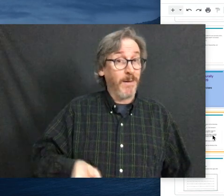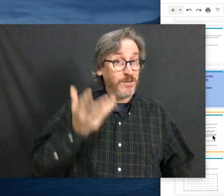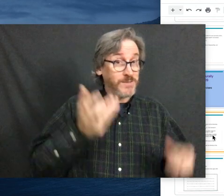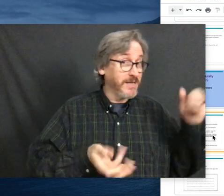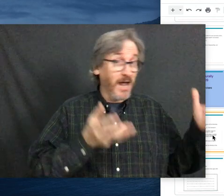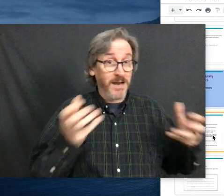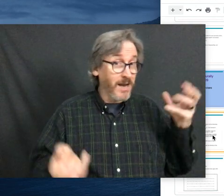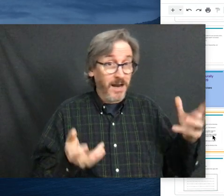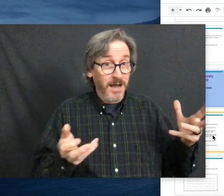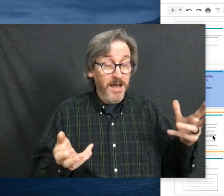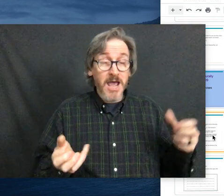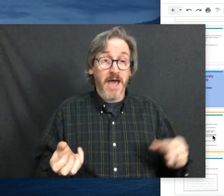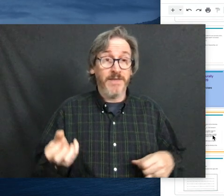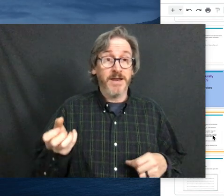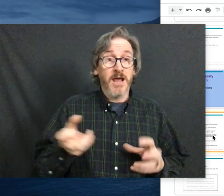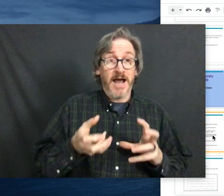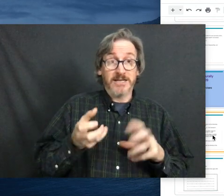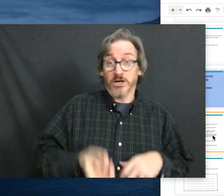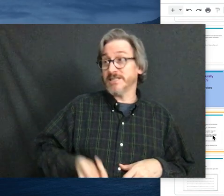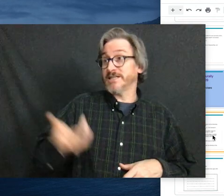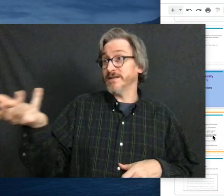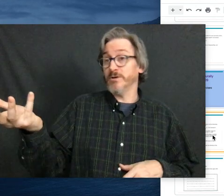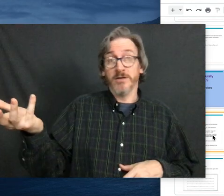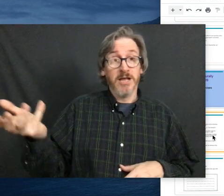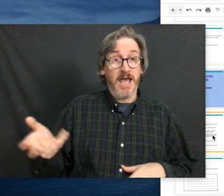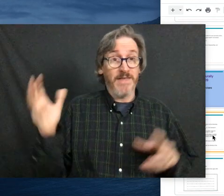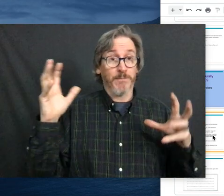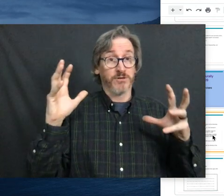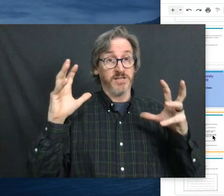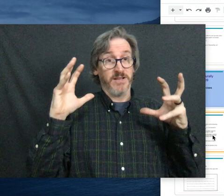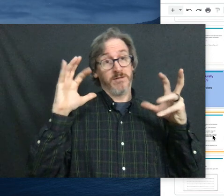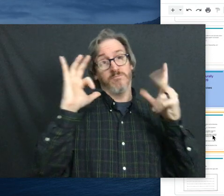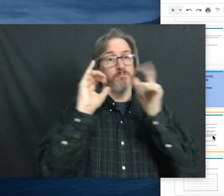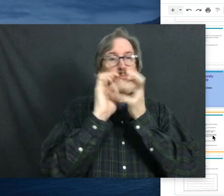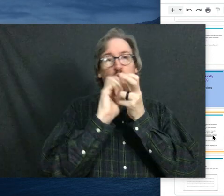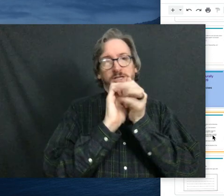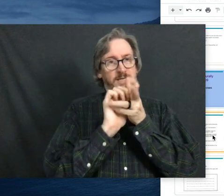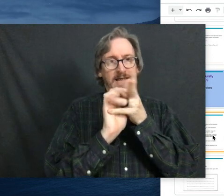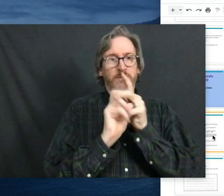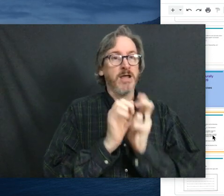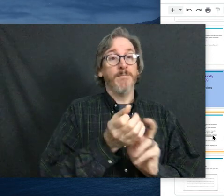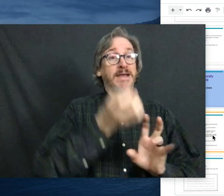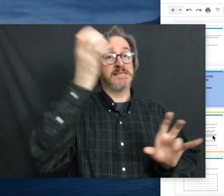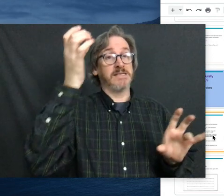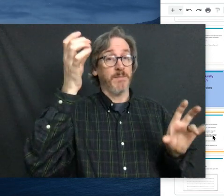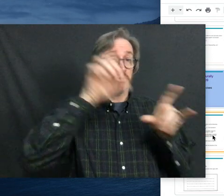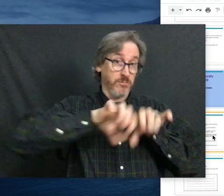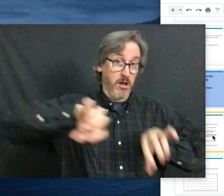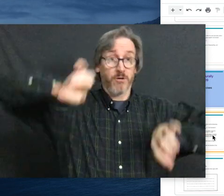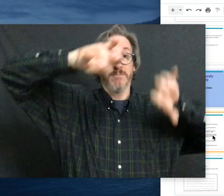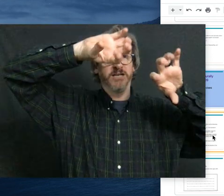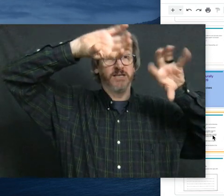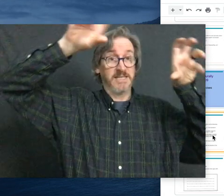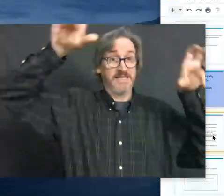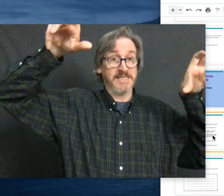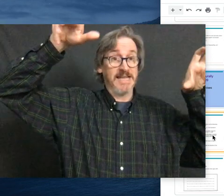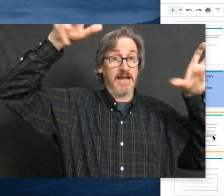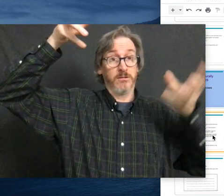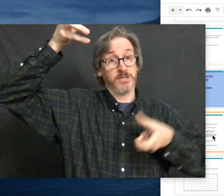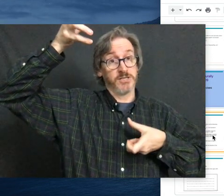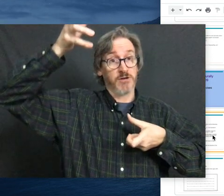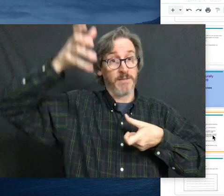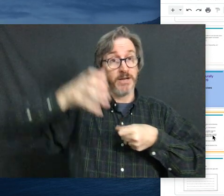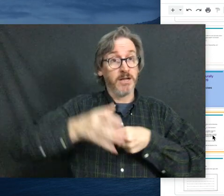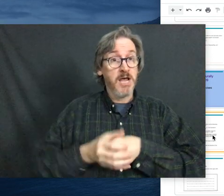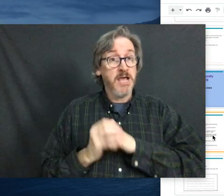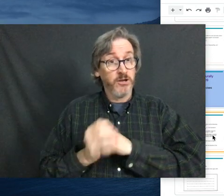show how I use it. And then I toss it to someone and that person then whooshes it down, makes some other object, does a DCL